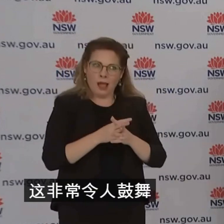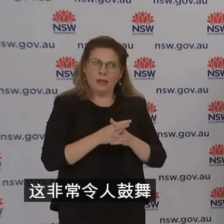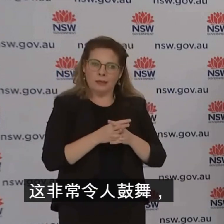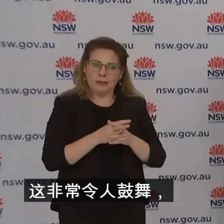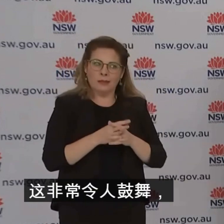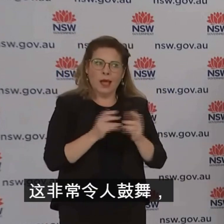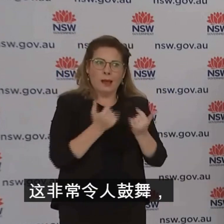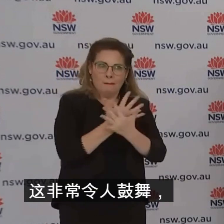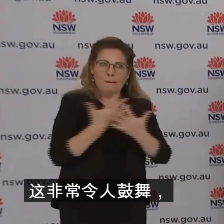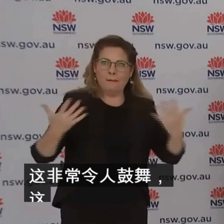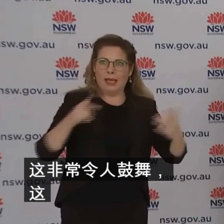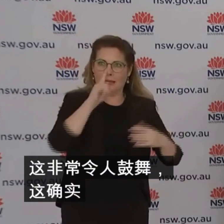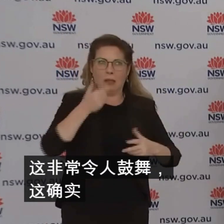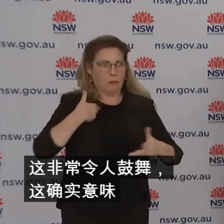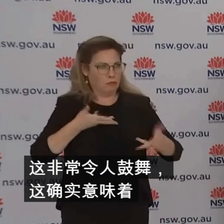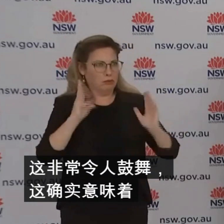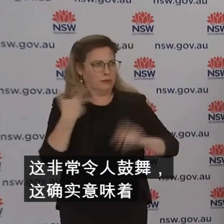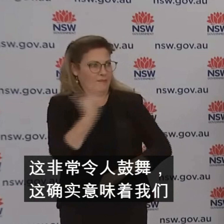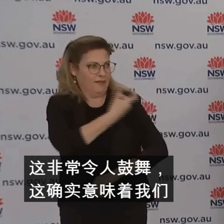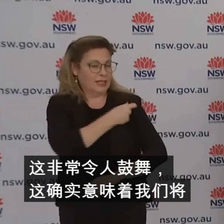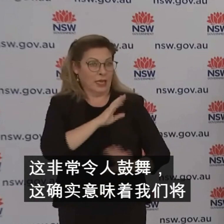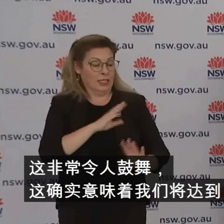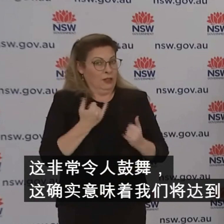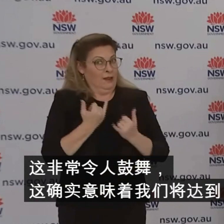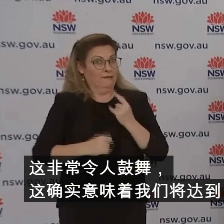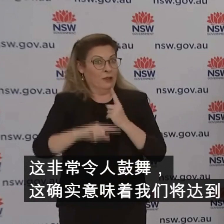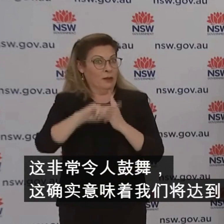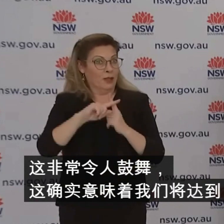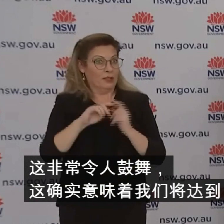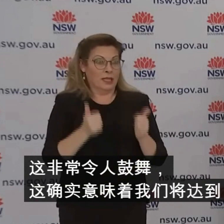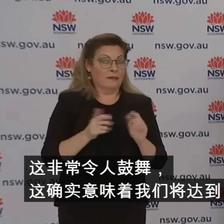two. It's very encouraging. It does mean we'll get to that 60%